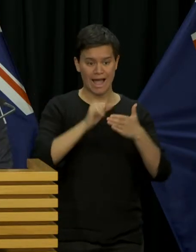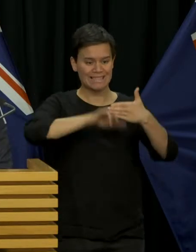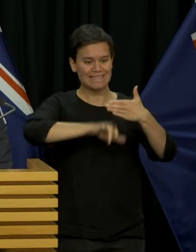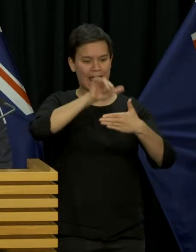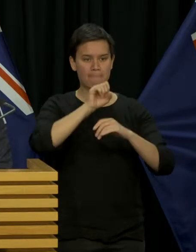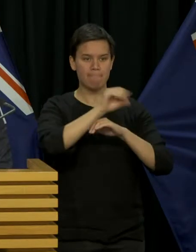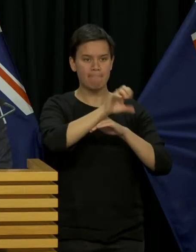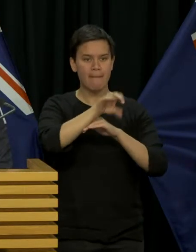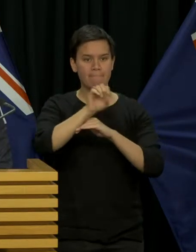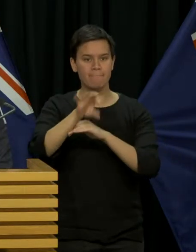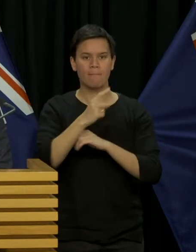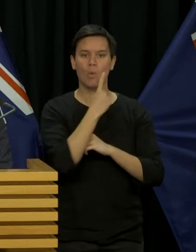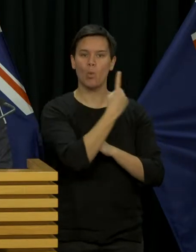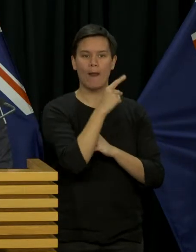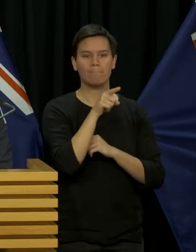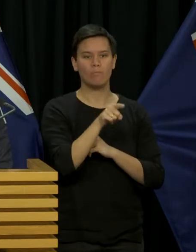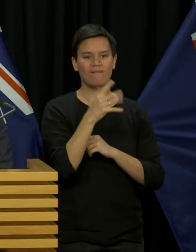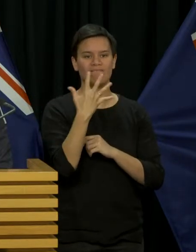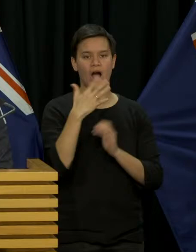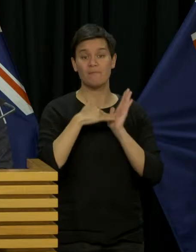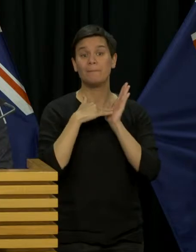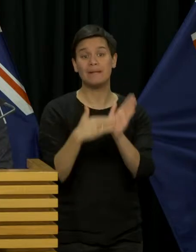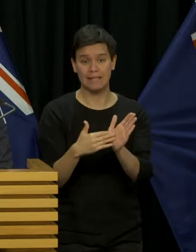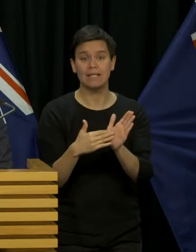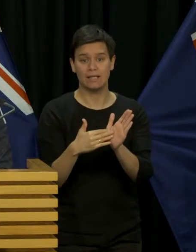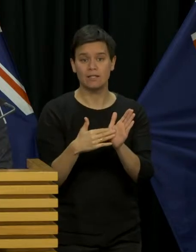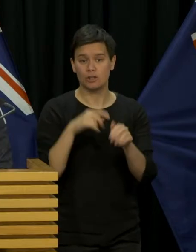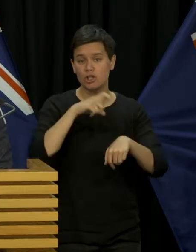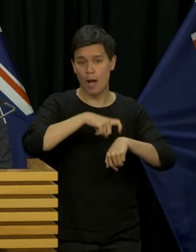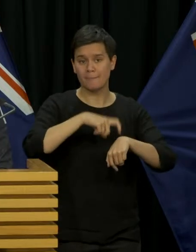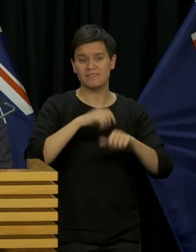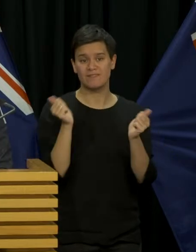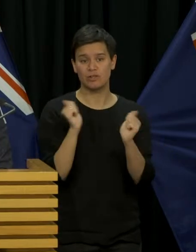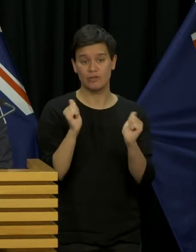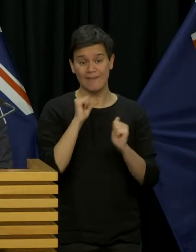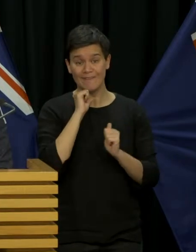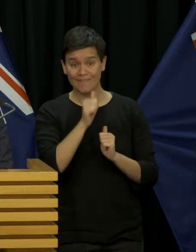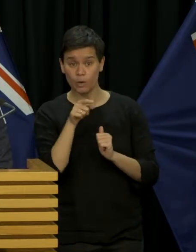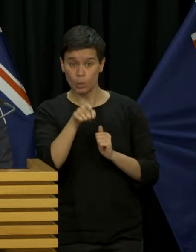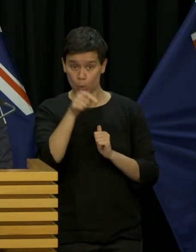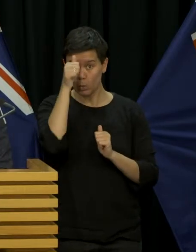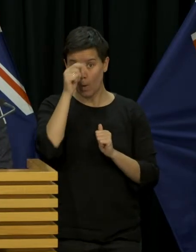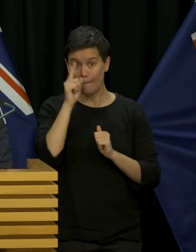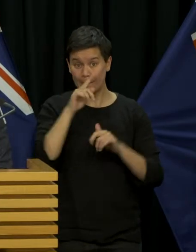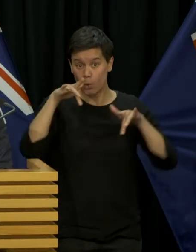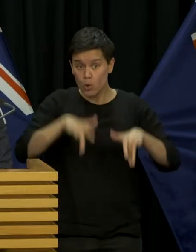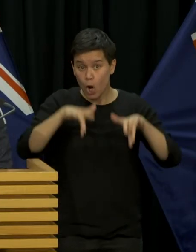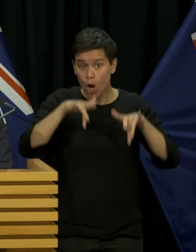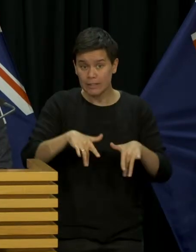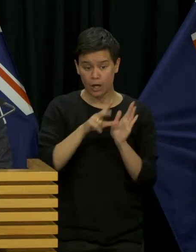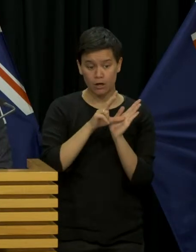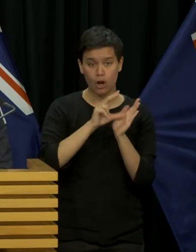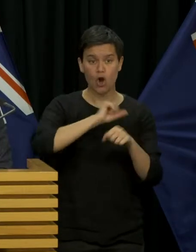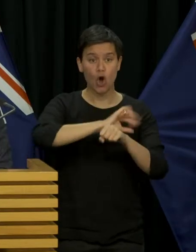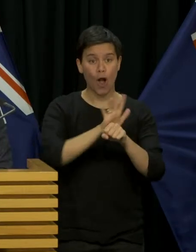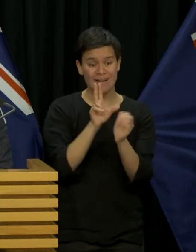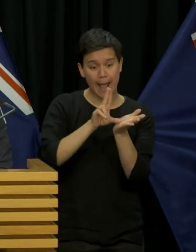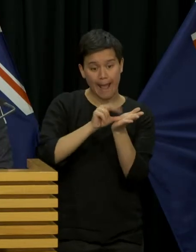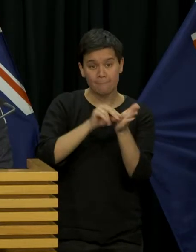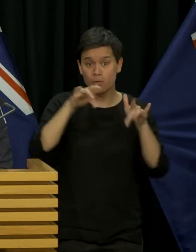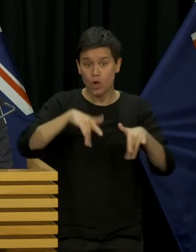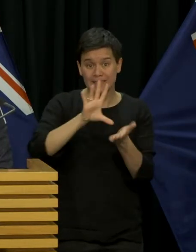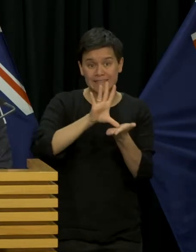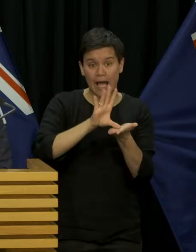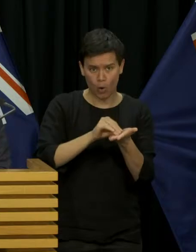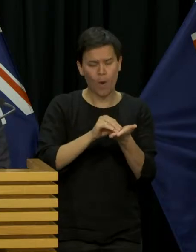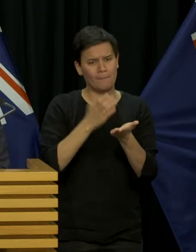scans, and again, please, an encouragement to everybody who hasn't downloaded the app to do so. We are in the process